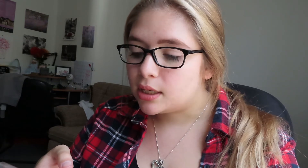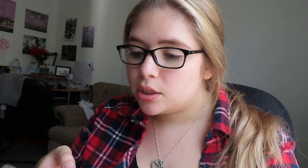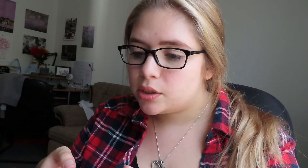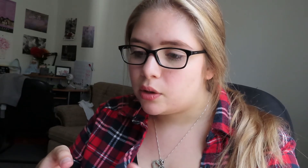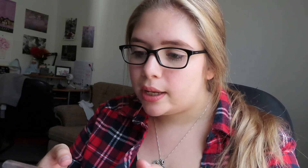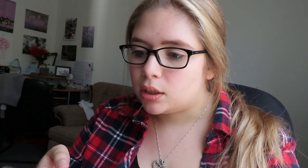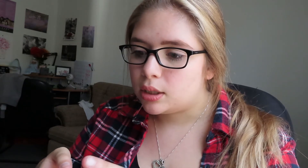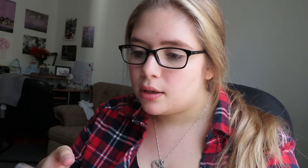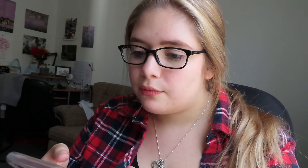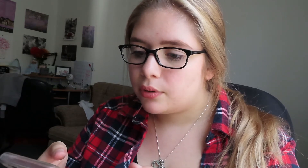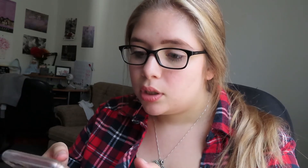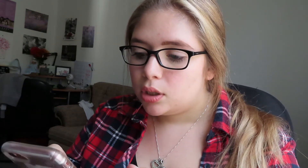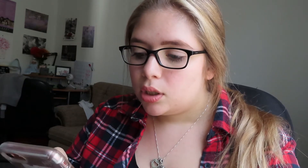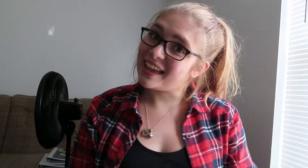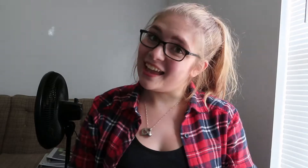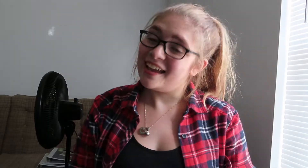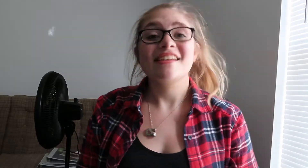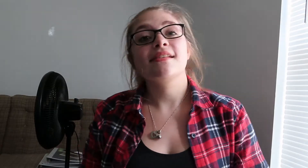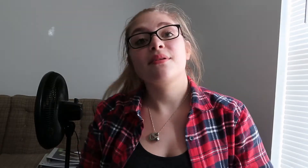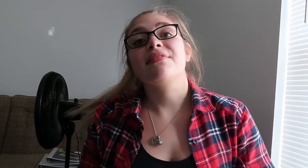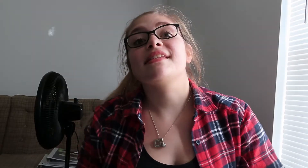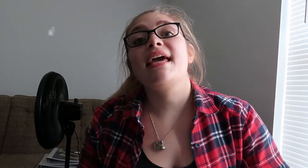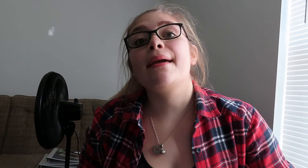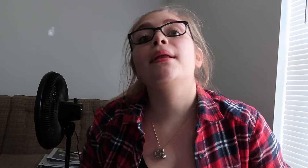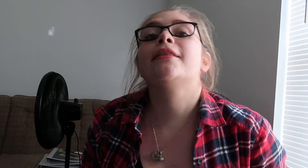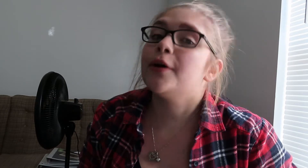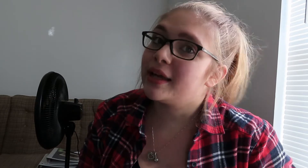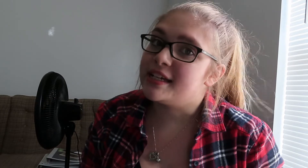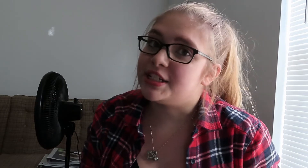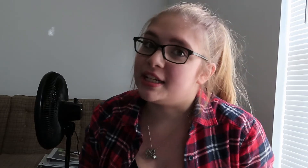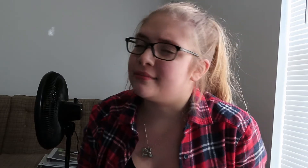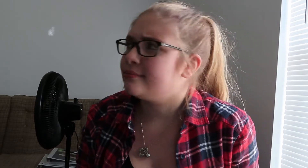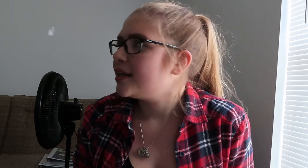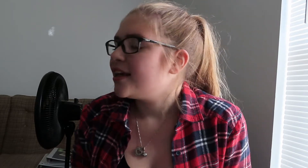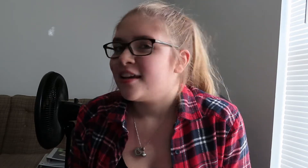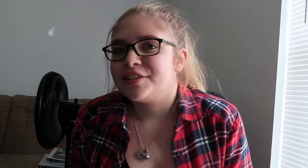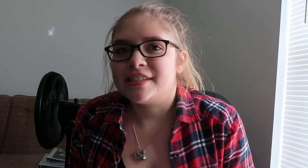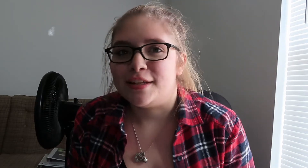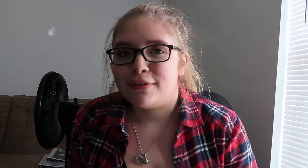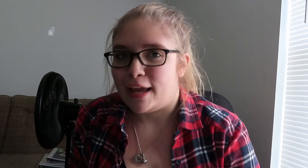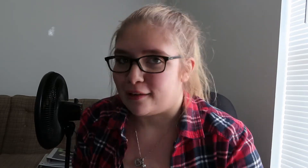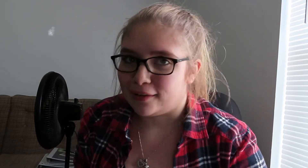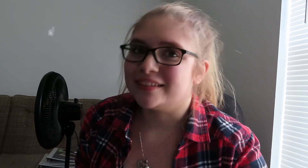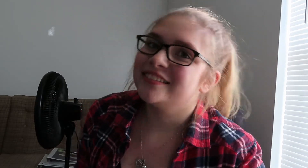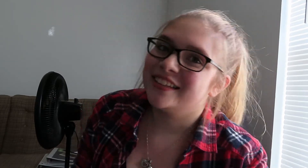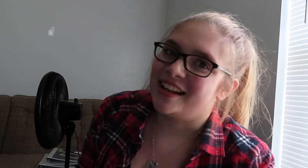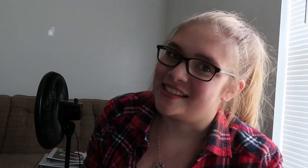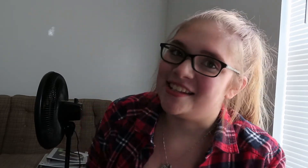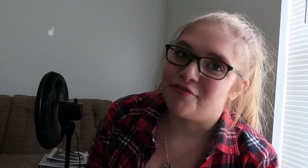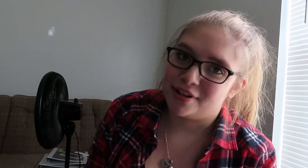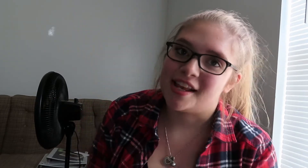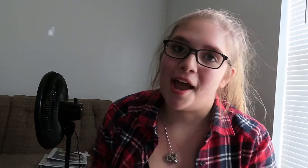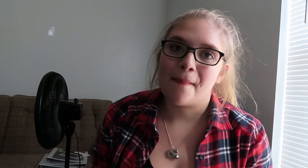center so i can leave hey guys we're in the same location just a different angle and it's a different time